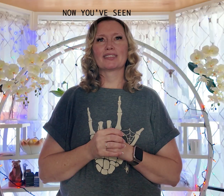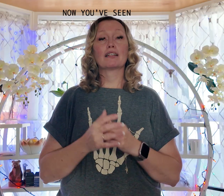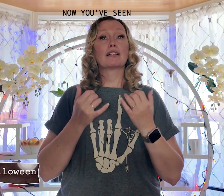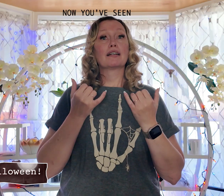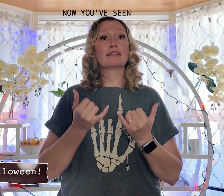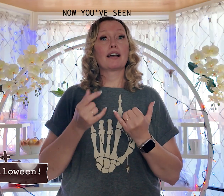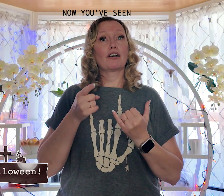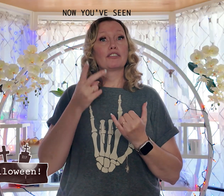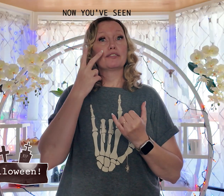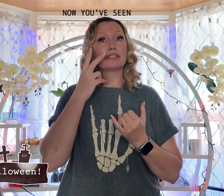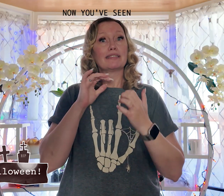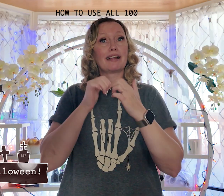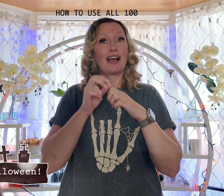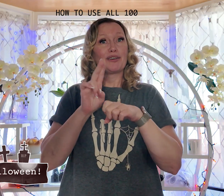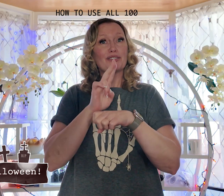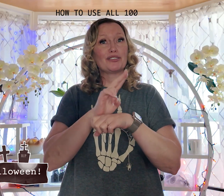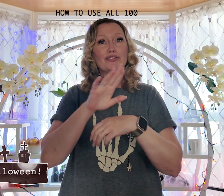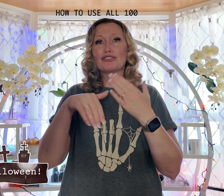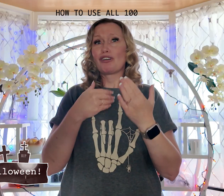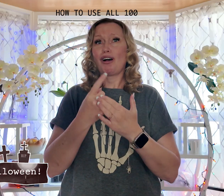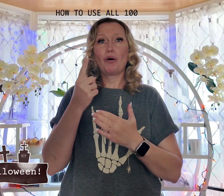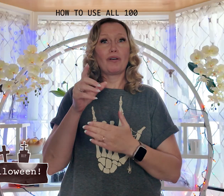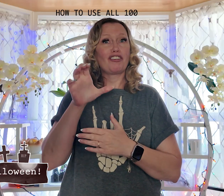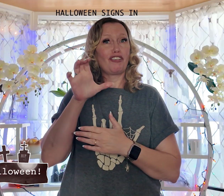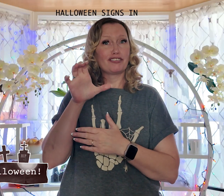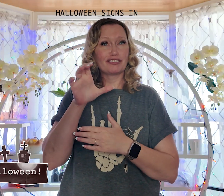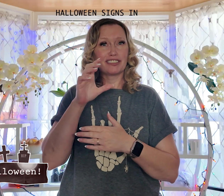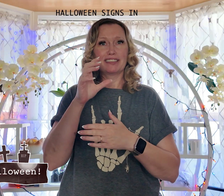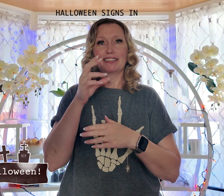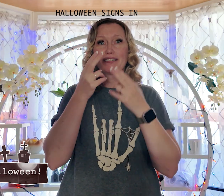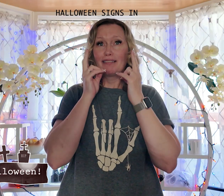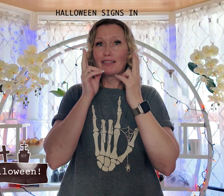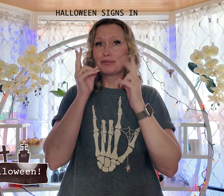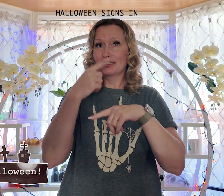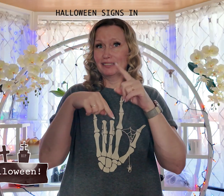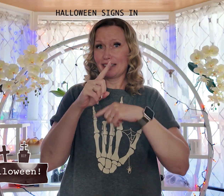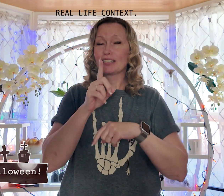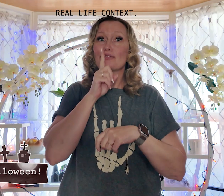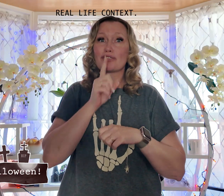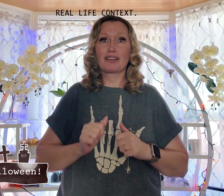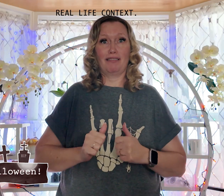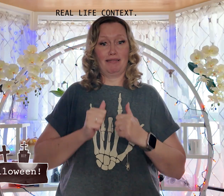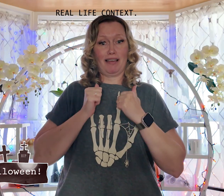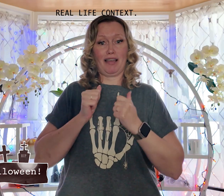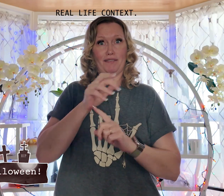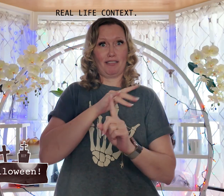Now you've seen how to use all 100 Halloween signs in real-life